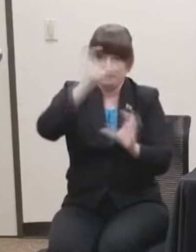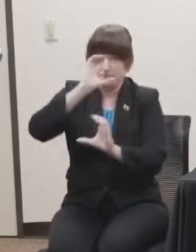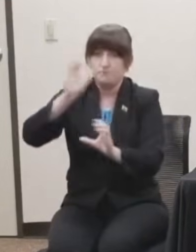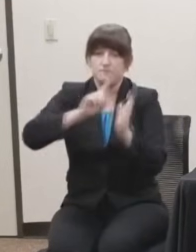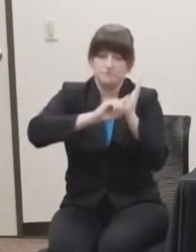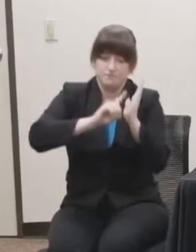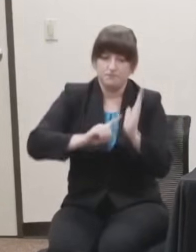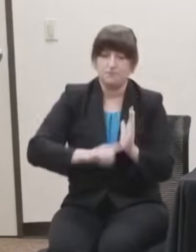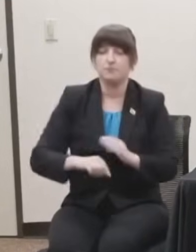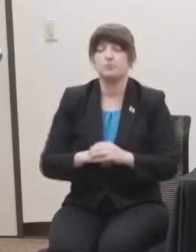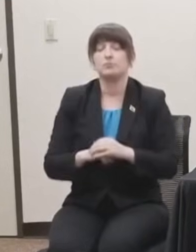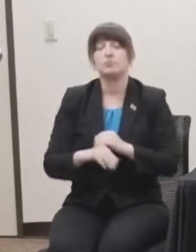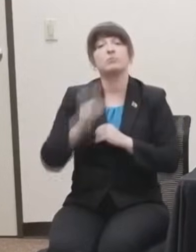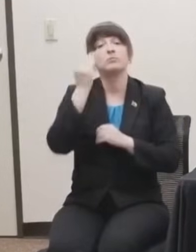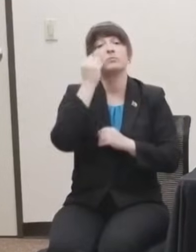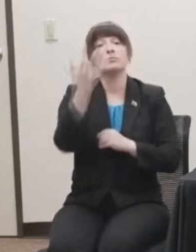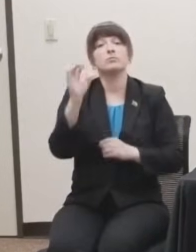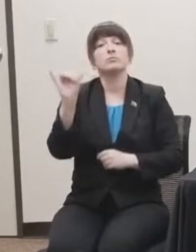some unidentified